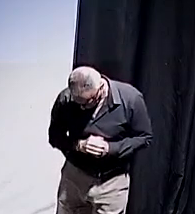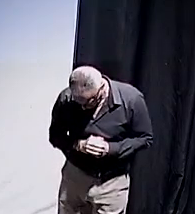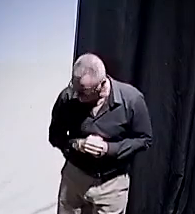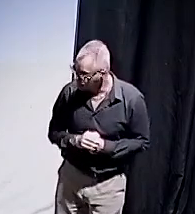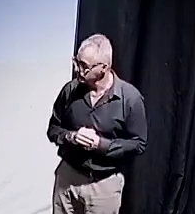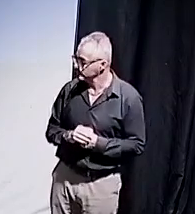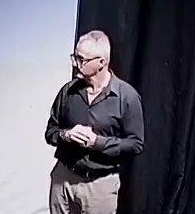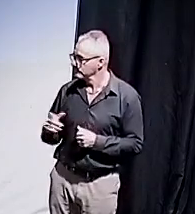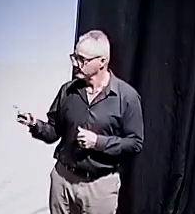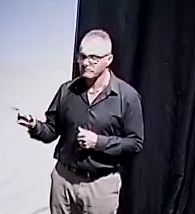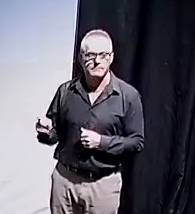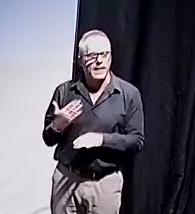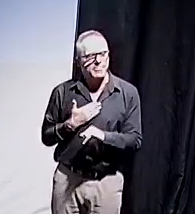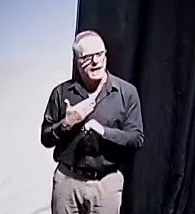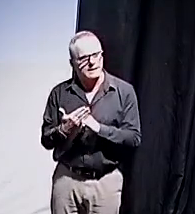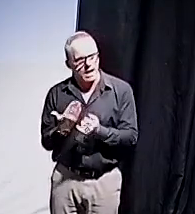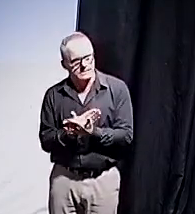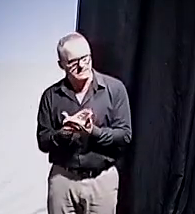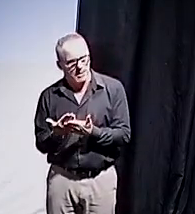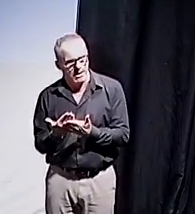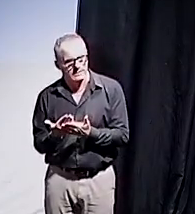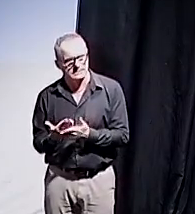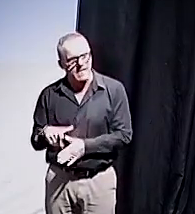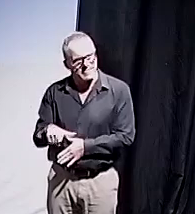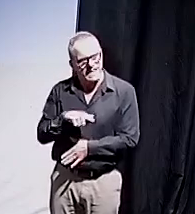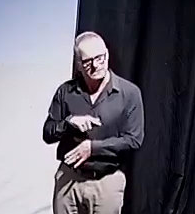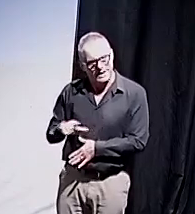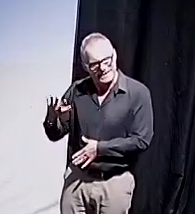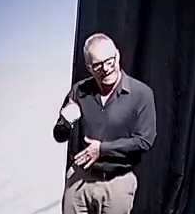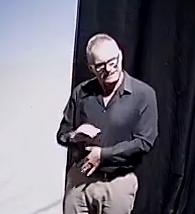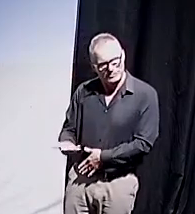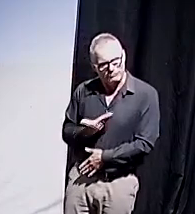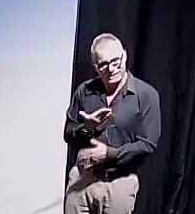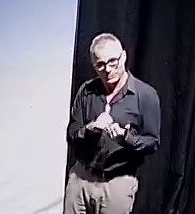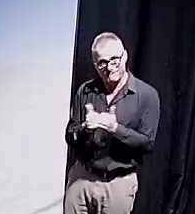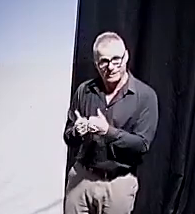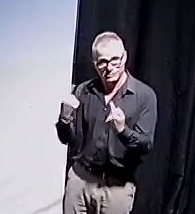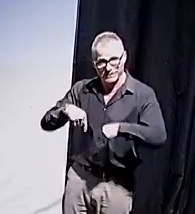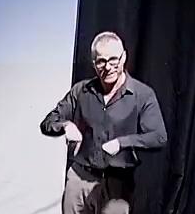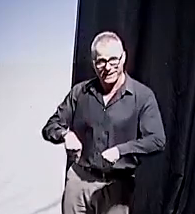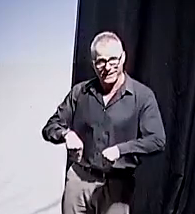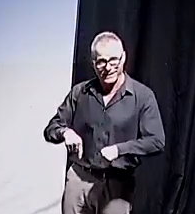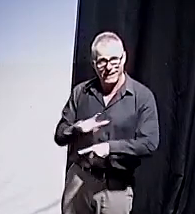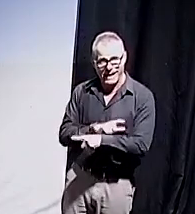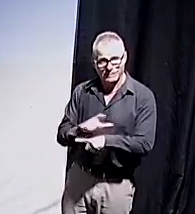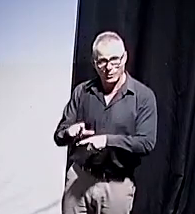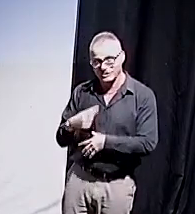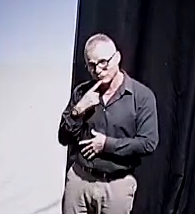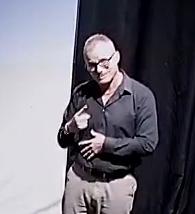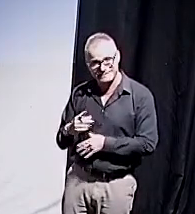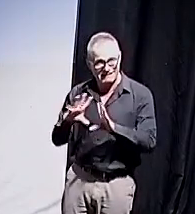And in that final bit, if there was ever a reason why he's earned the right to have a fellowship at this college, you just said it